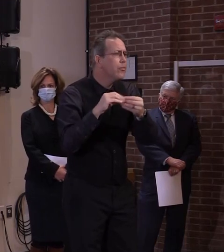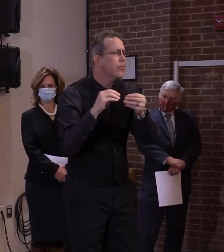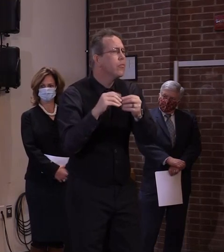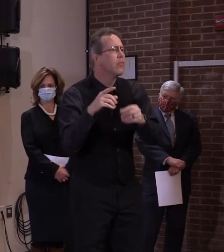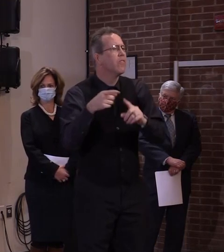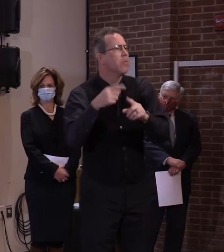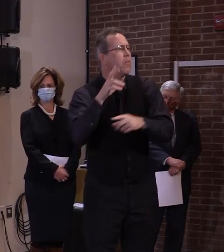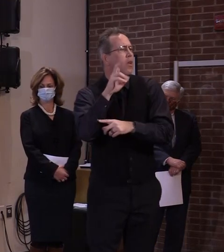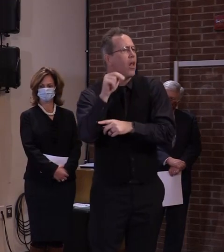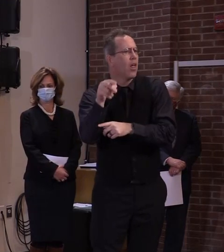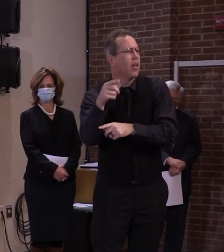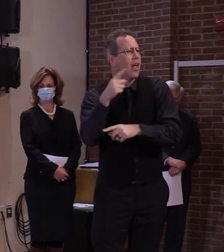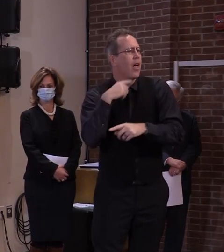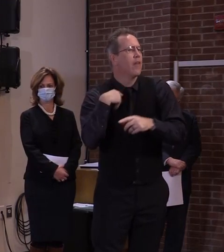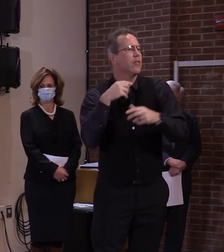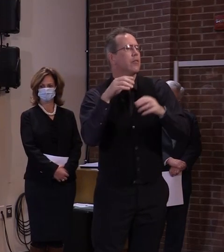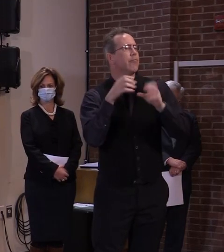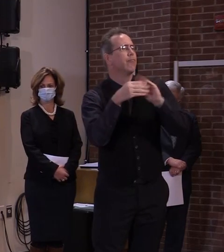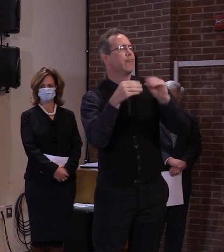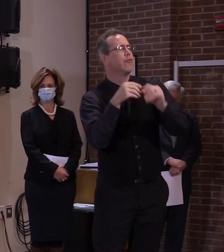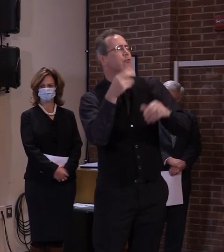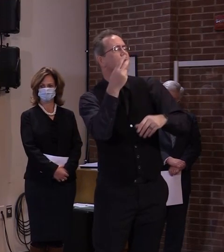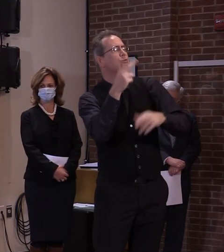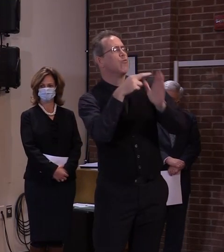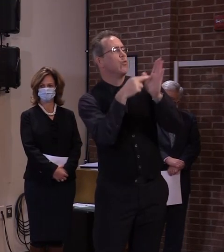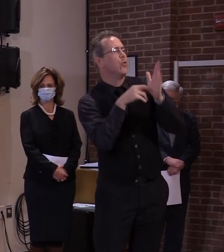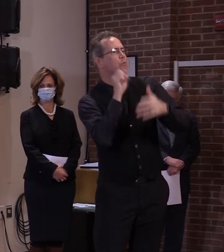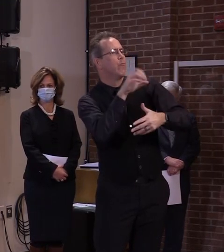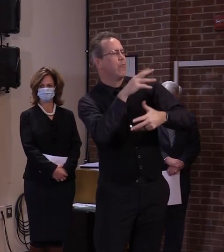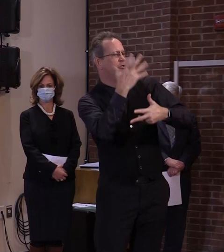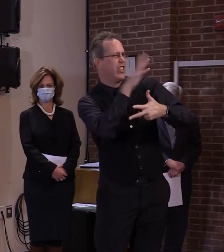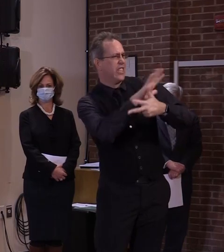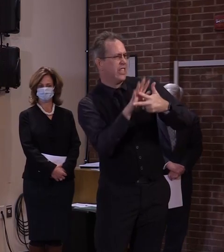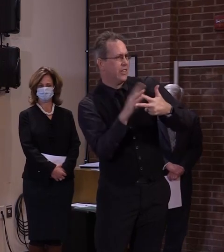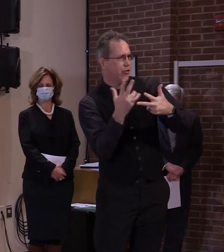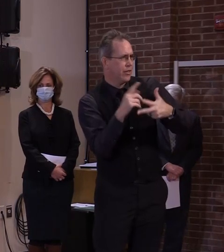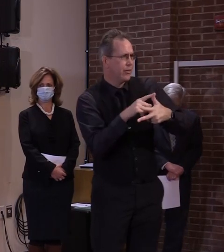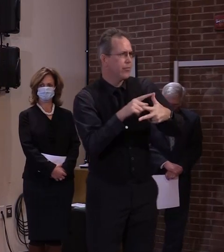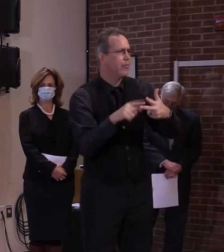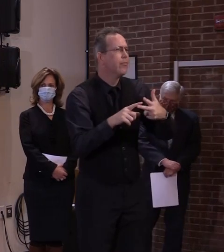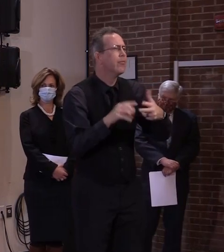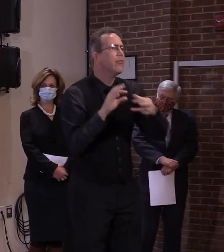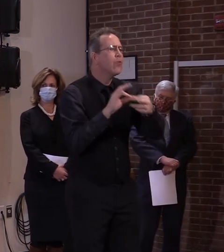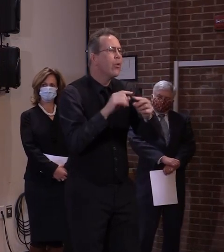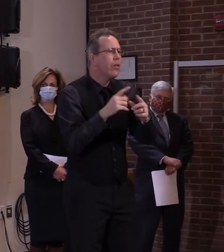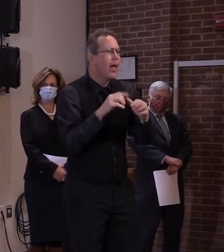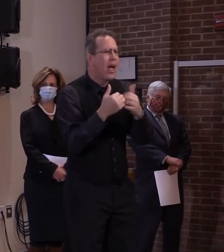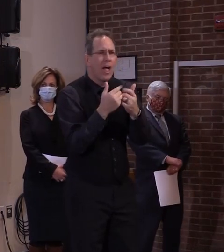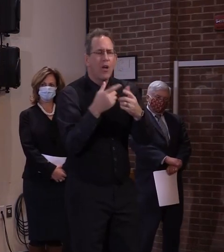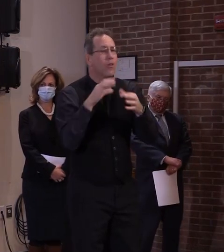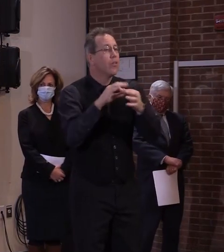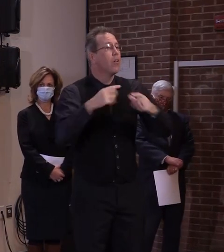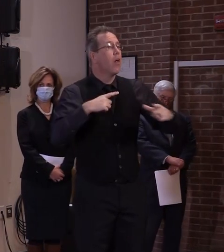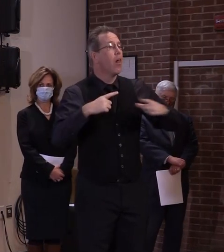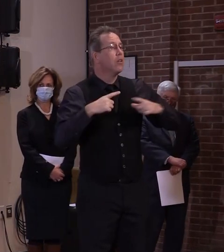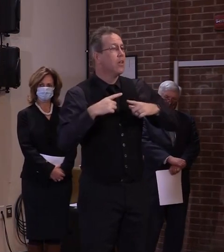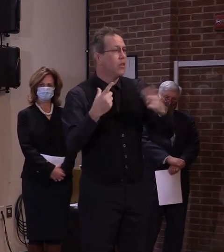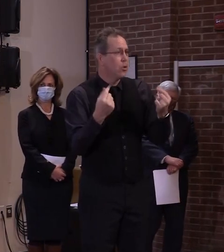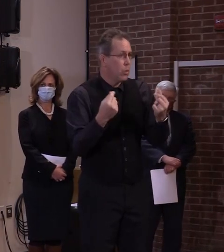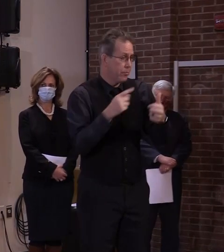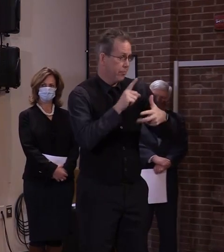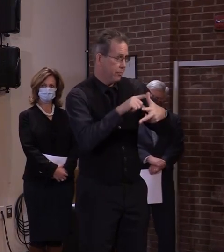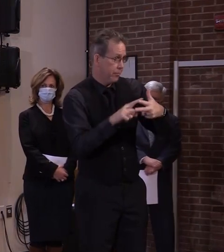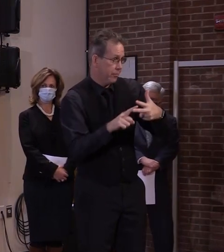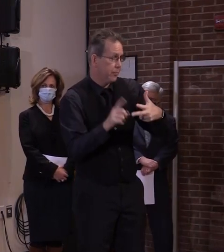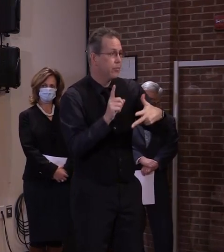This is when you're considering getting together for the holidays. She said when doing so, you should accomplish two